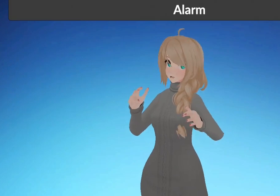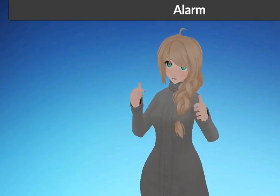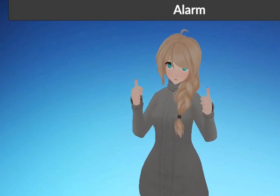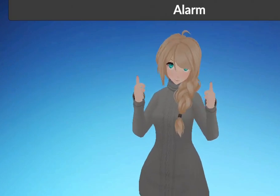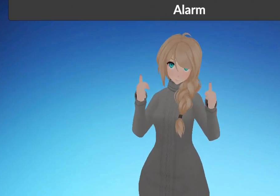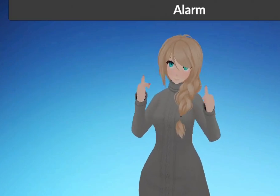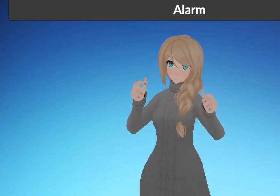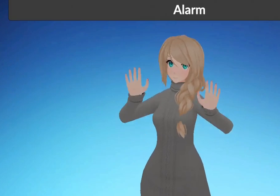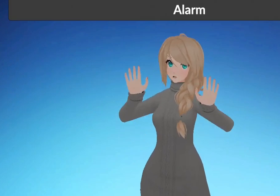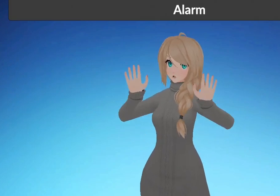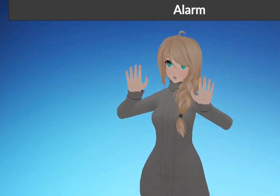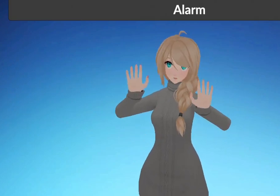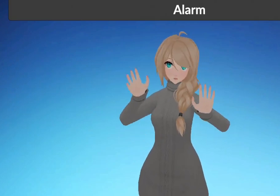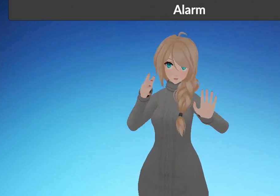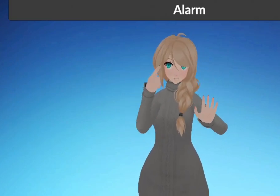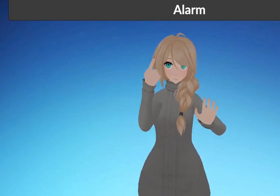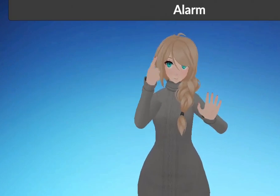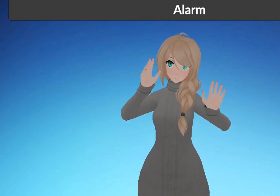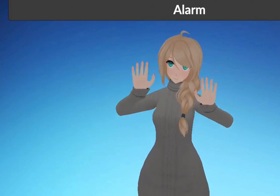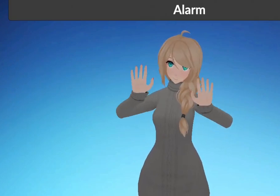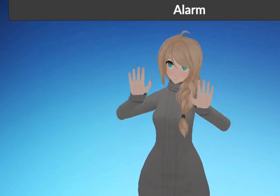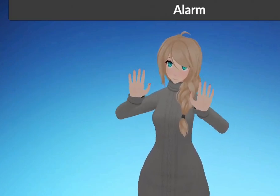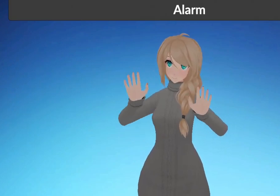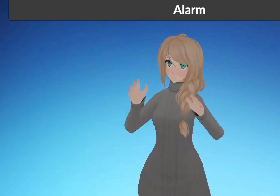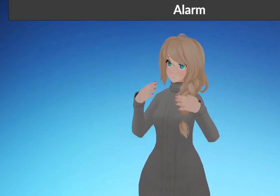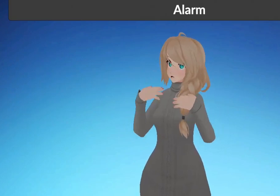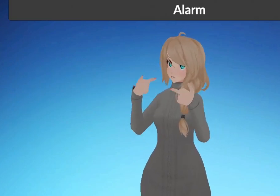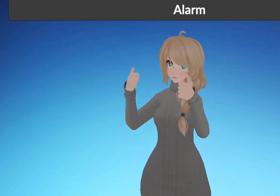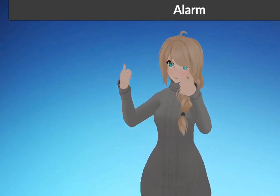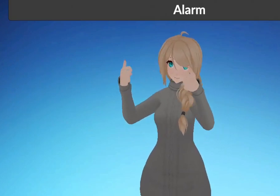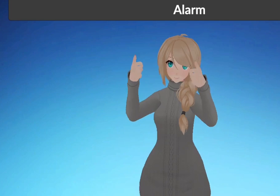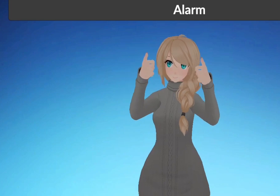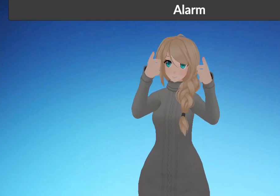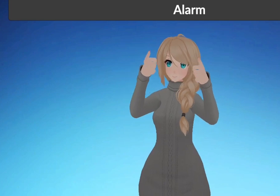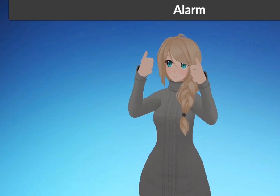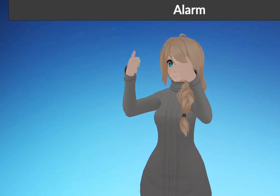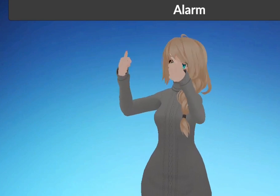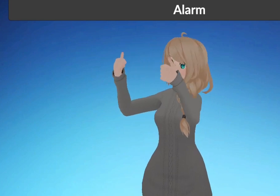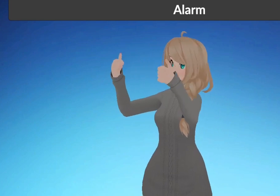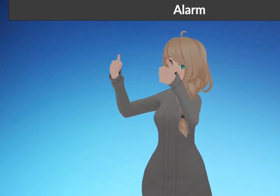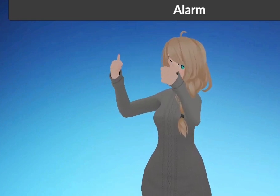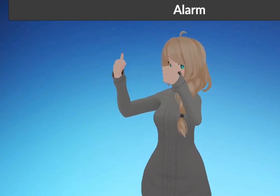Okay. Hello, everyone. How's you? Good.